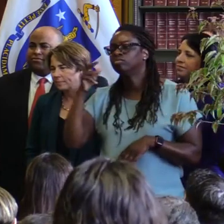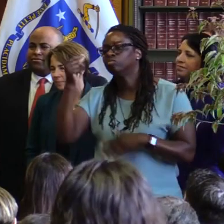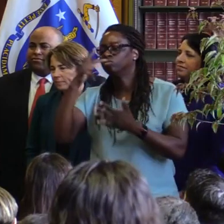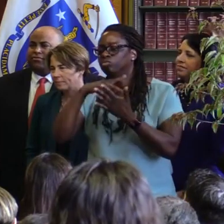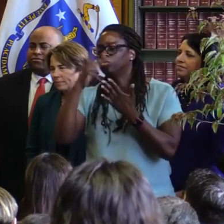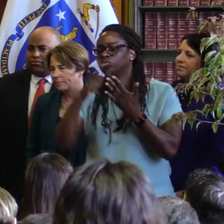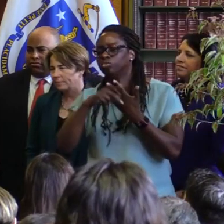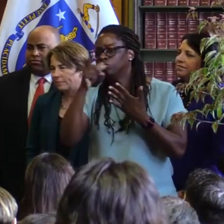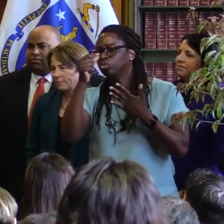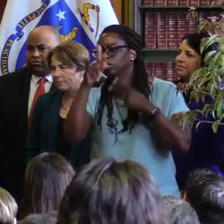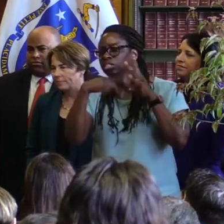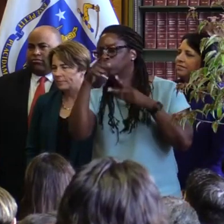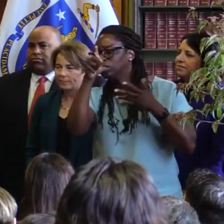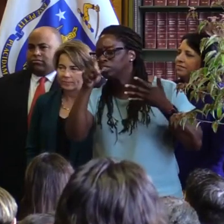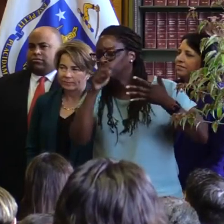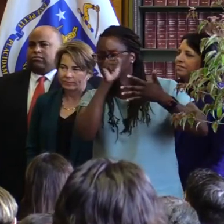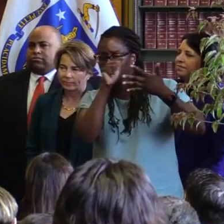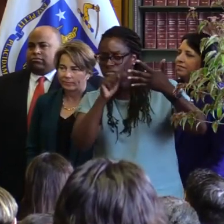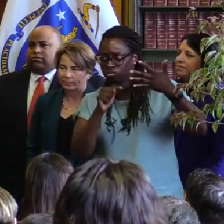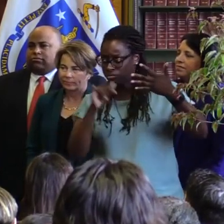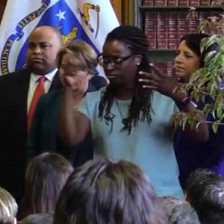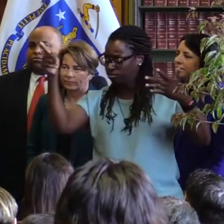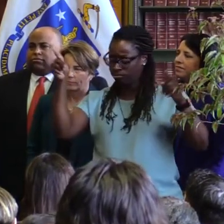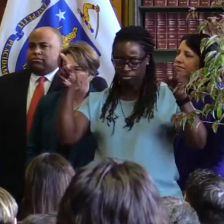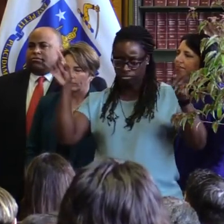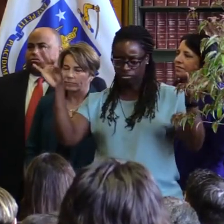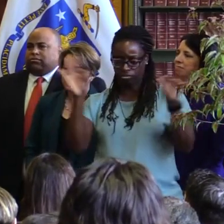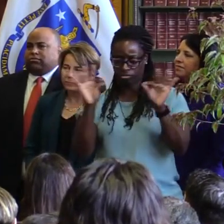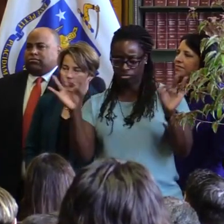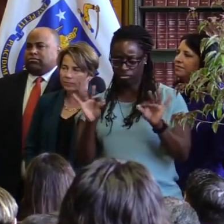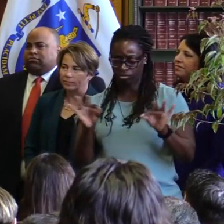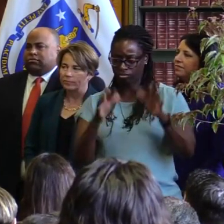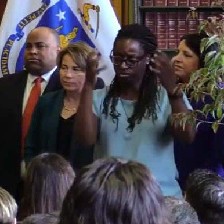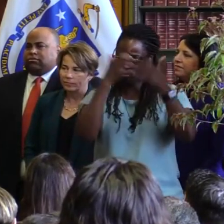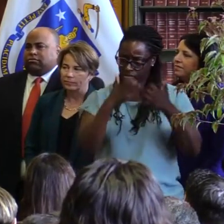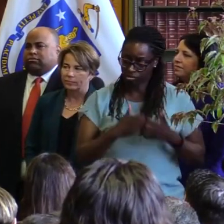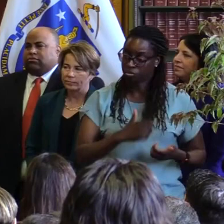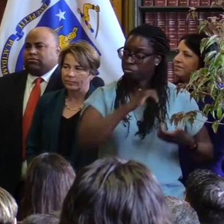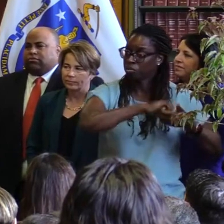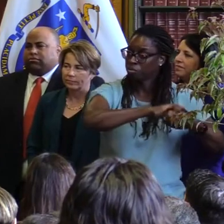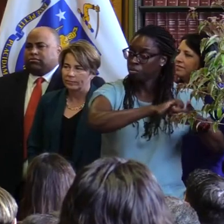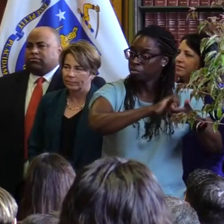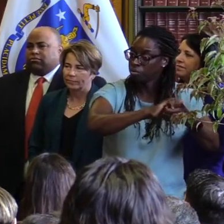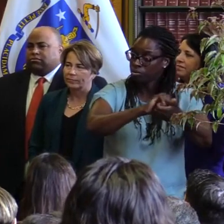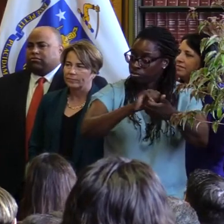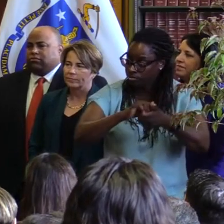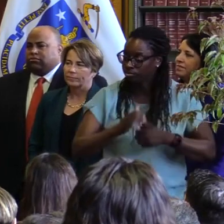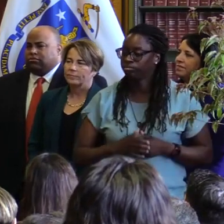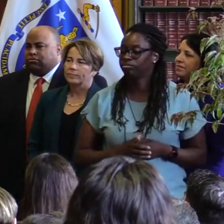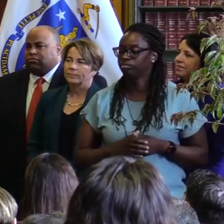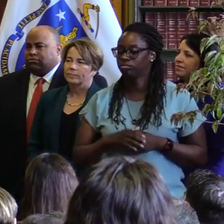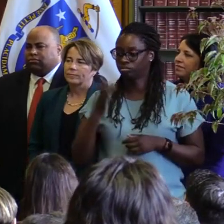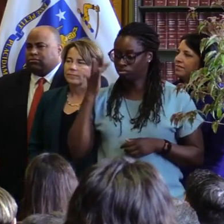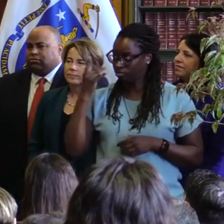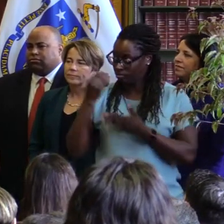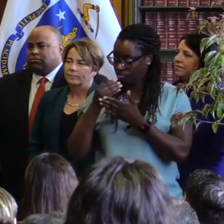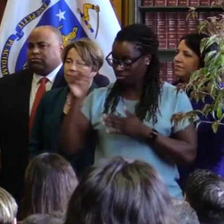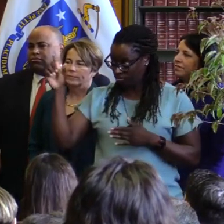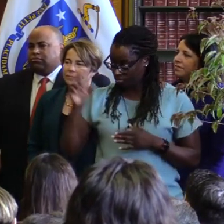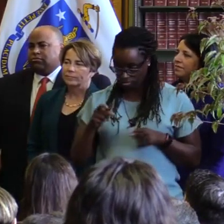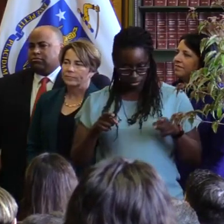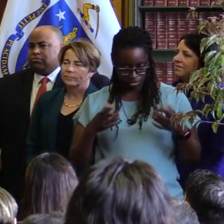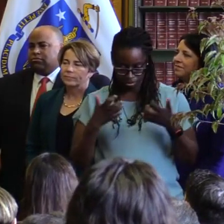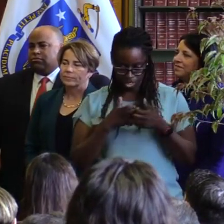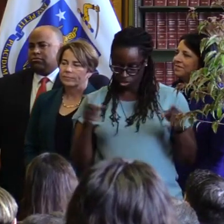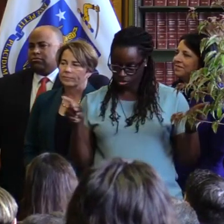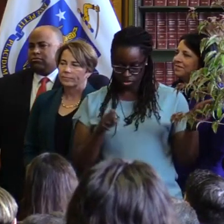by community partners and organizations looking to accelerate our transition overall. We know that every dollar provided by this